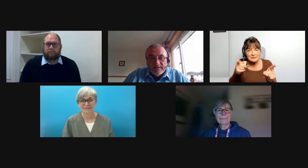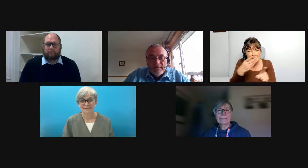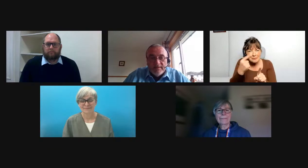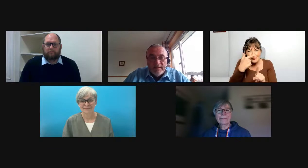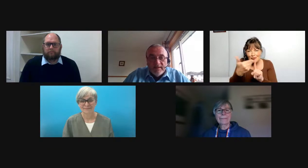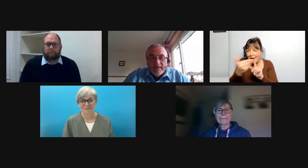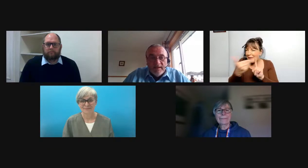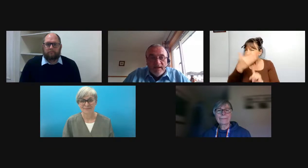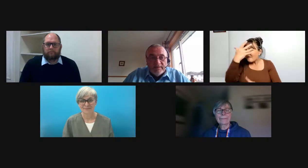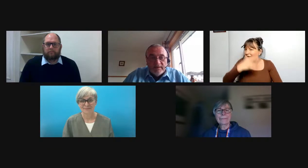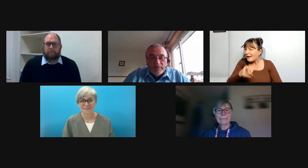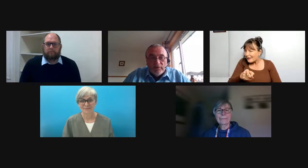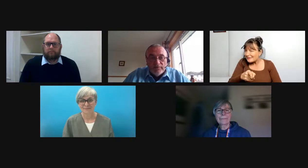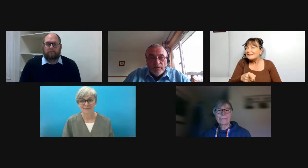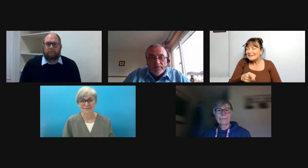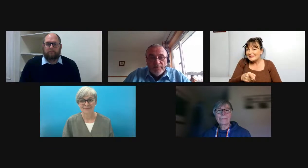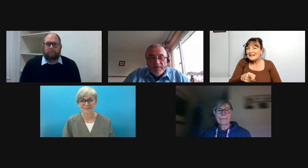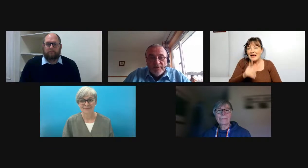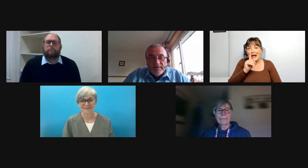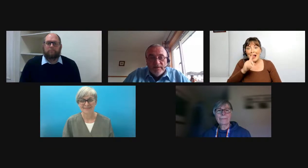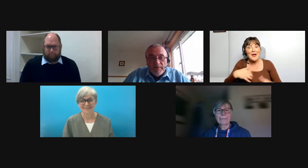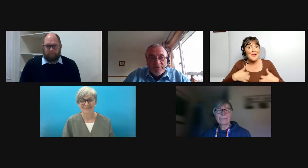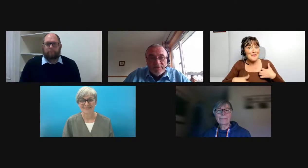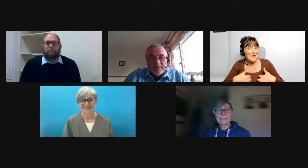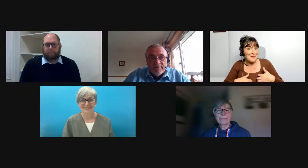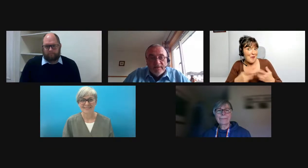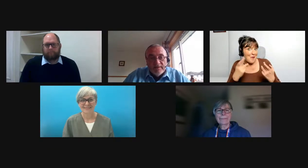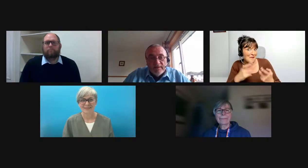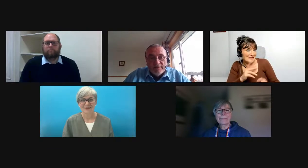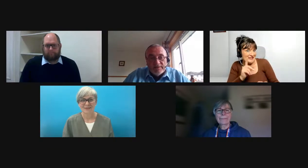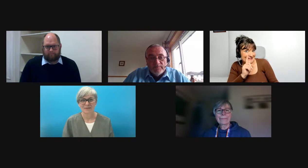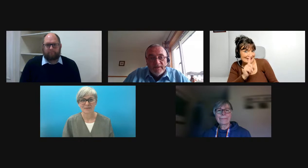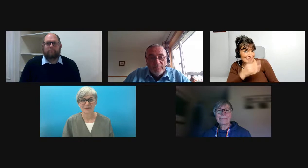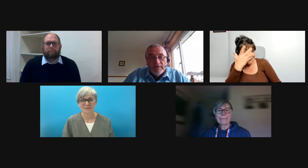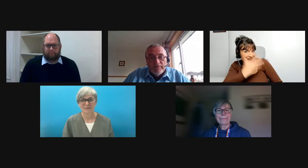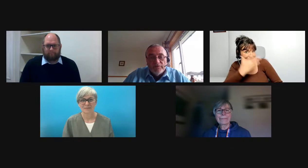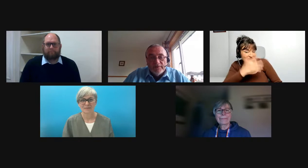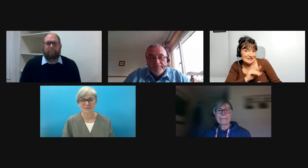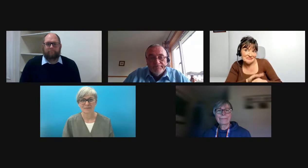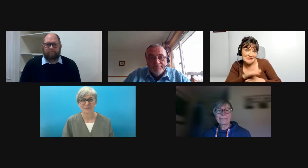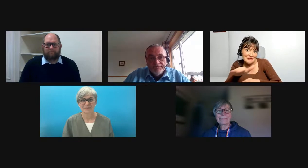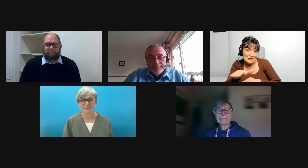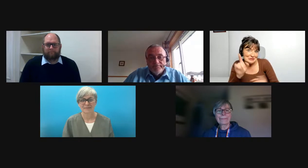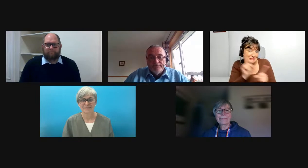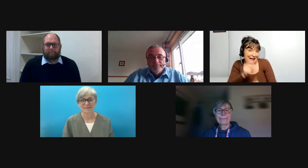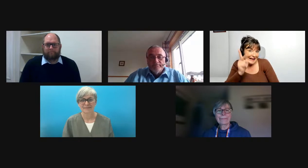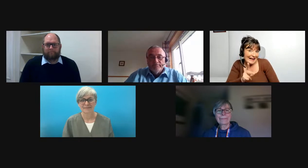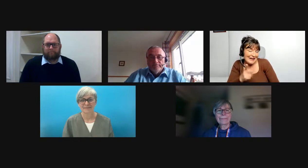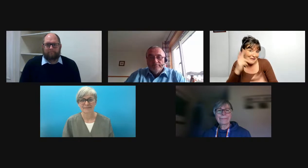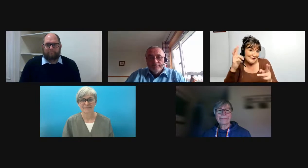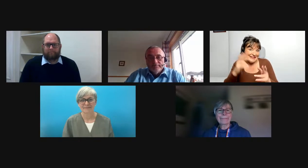on the screen, and I look forward to meeting you in person at some time in the future.